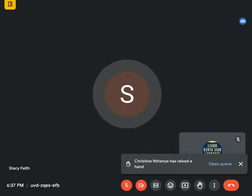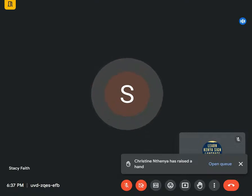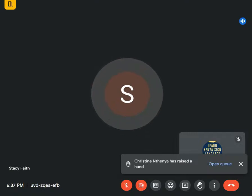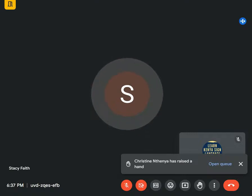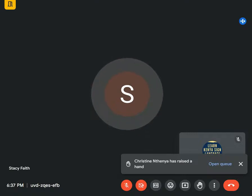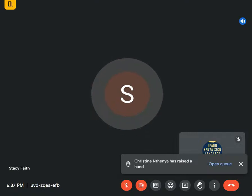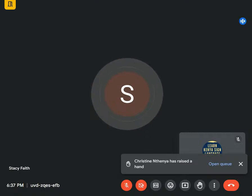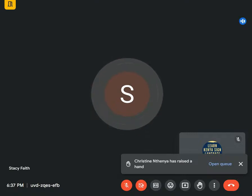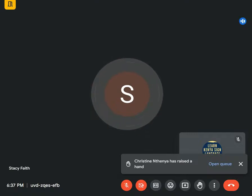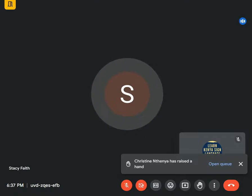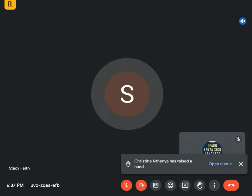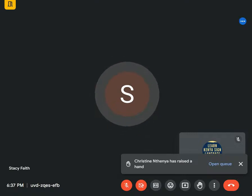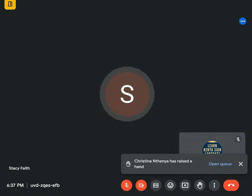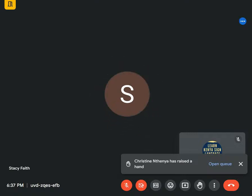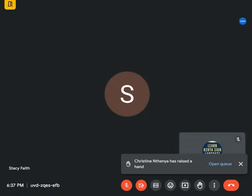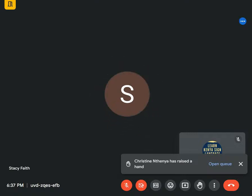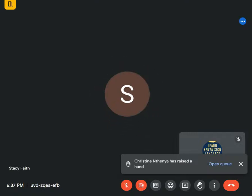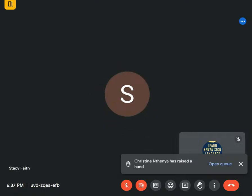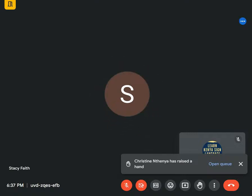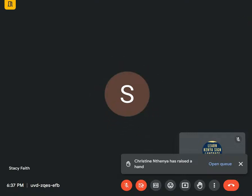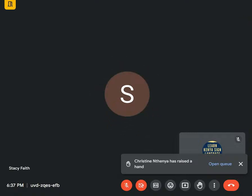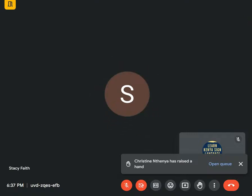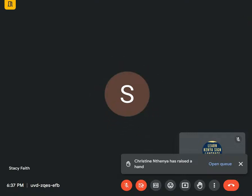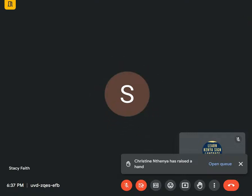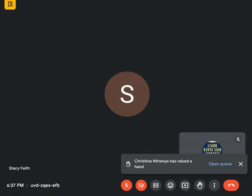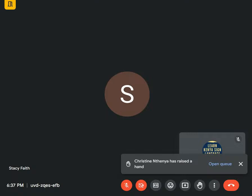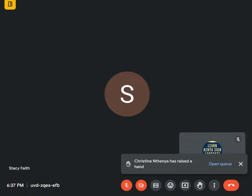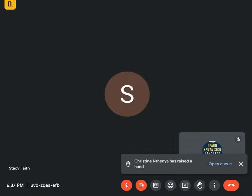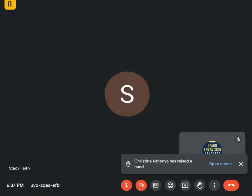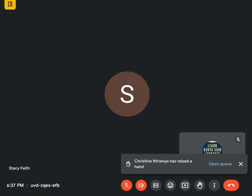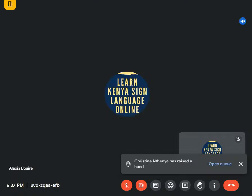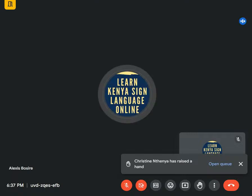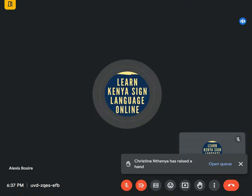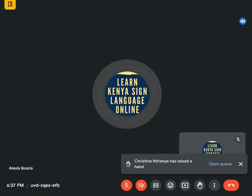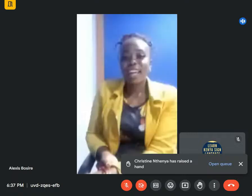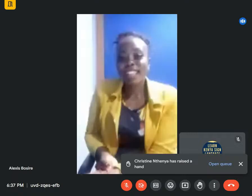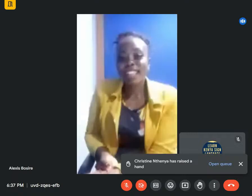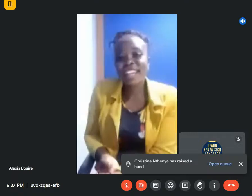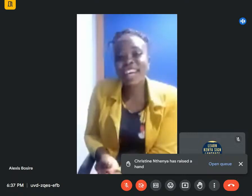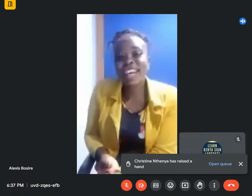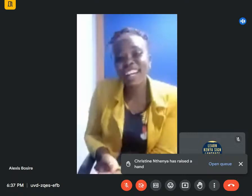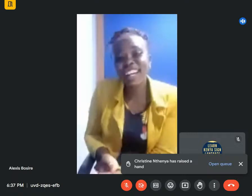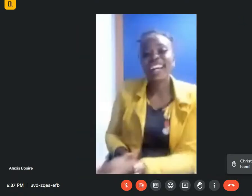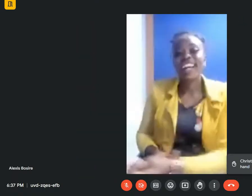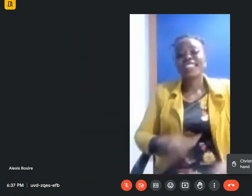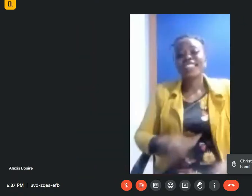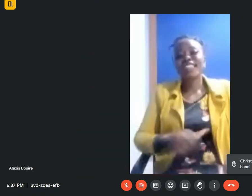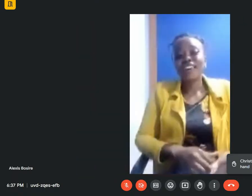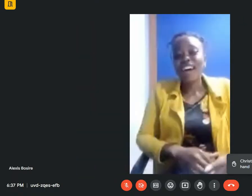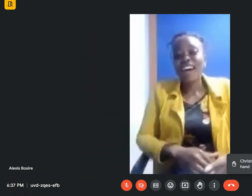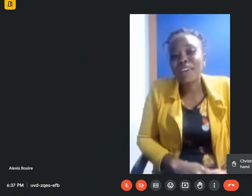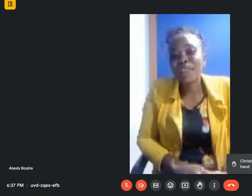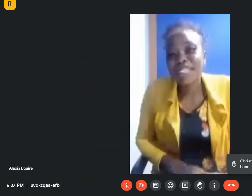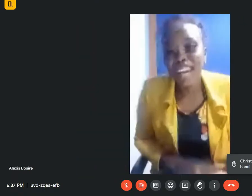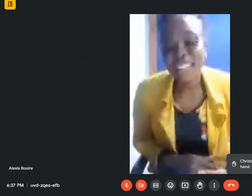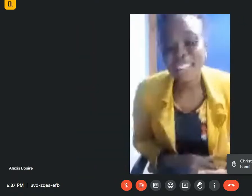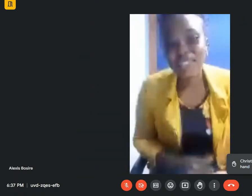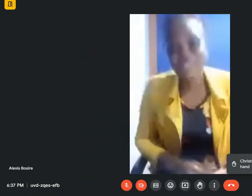how you sign name. Oh, a name. I guess so. How you sign